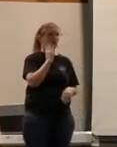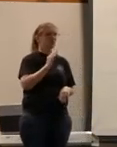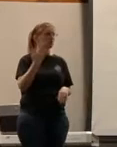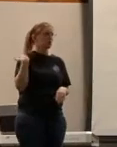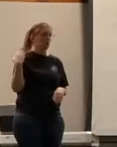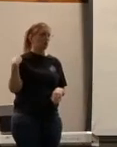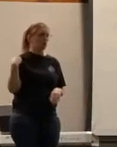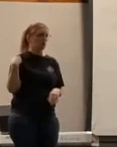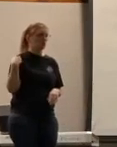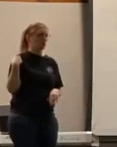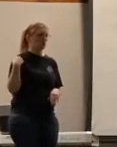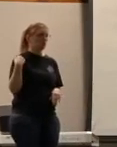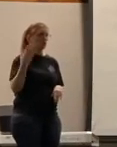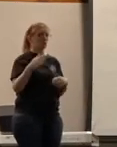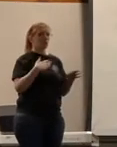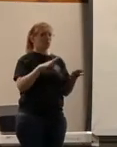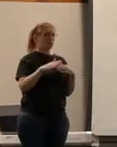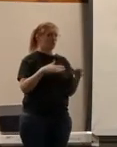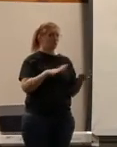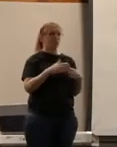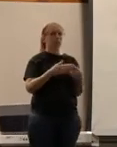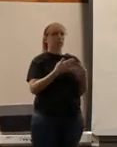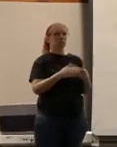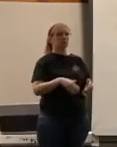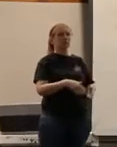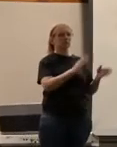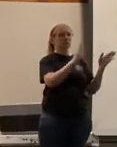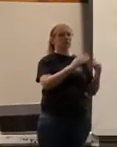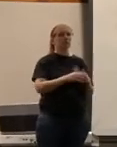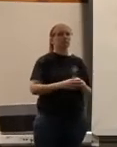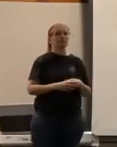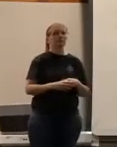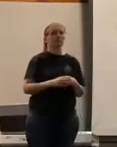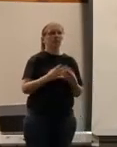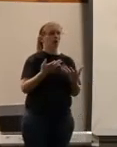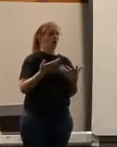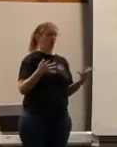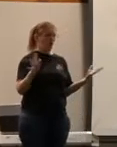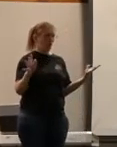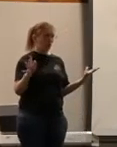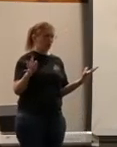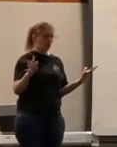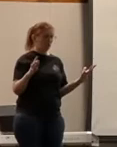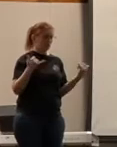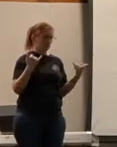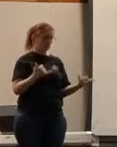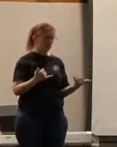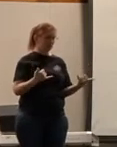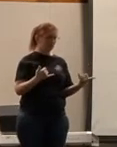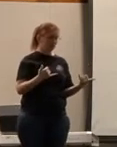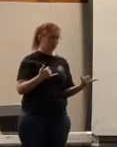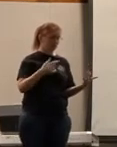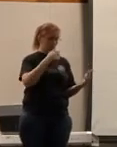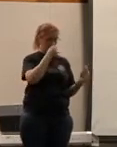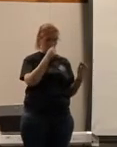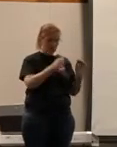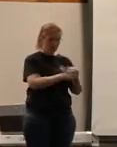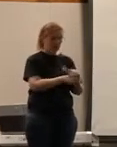before, walking on easy street. And all of a sudden, now they're